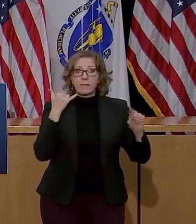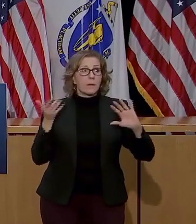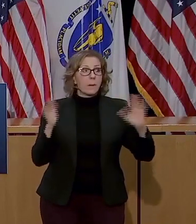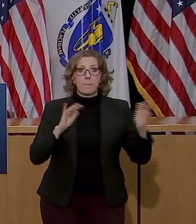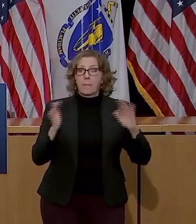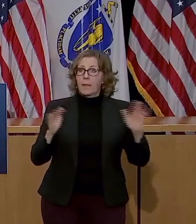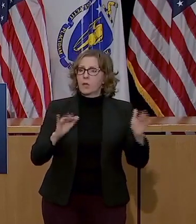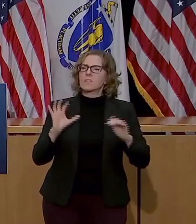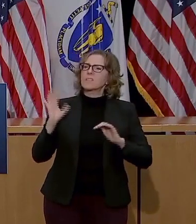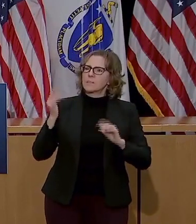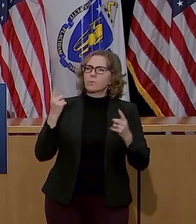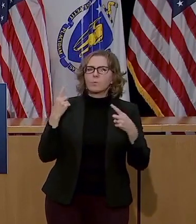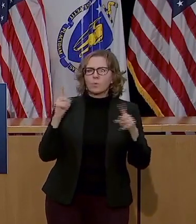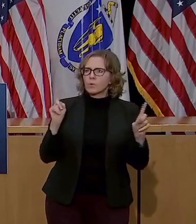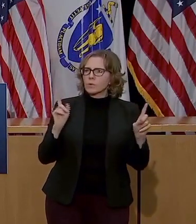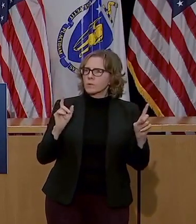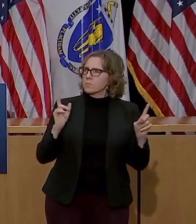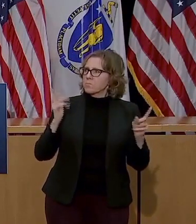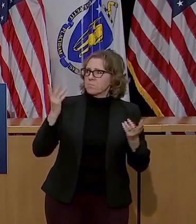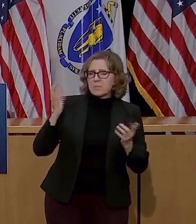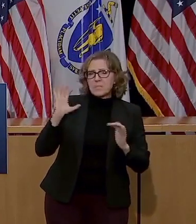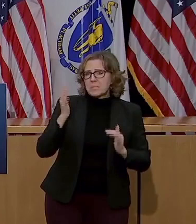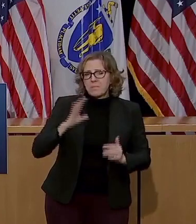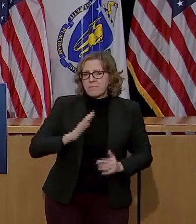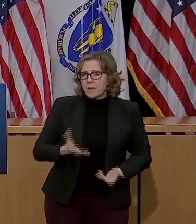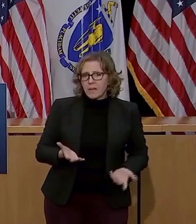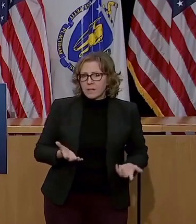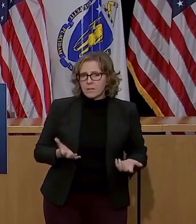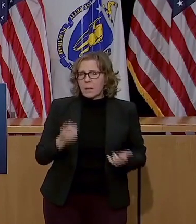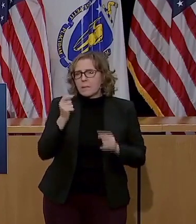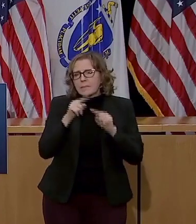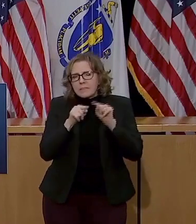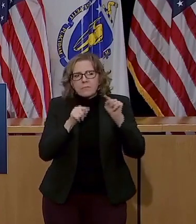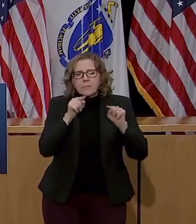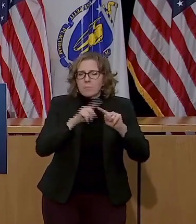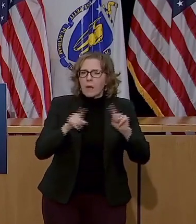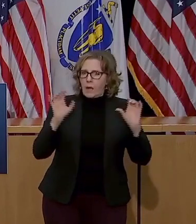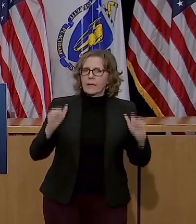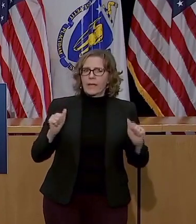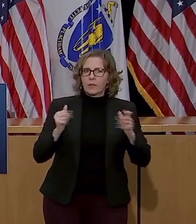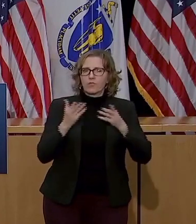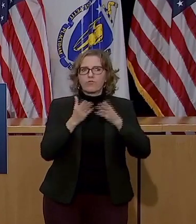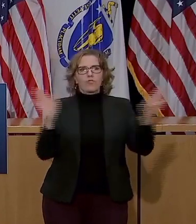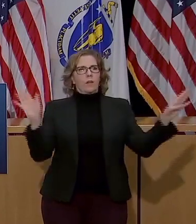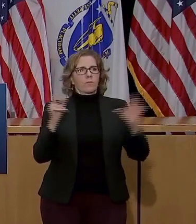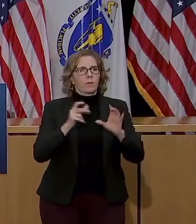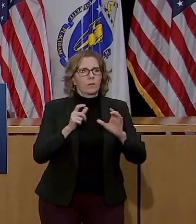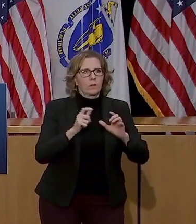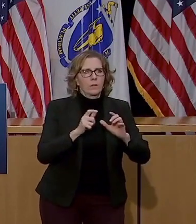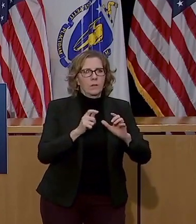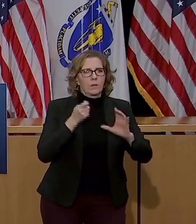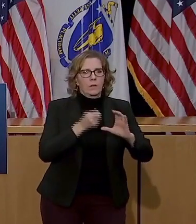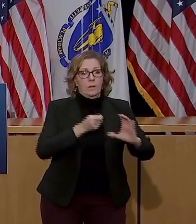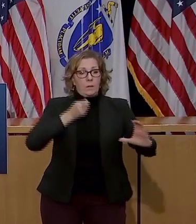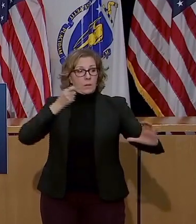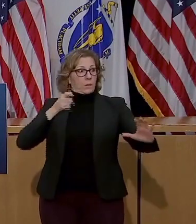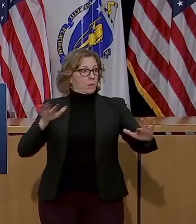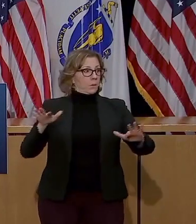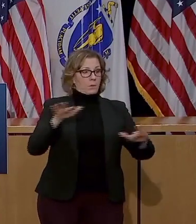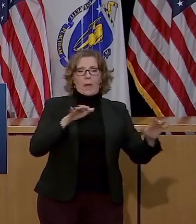it still serves a useful purpose over time? Absolutely. I mean, so when I'm looking at hospitalization data, when I'm looking at